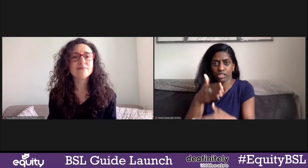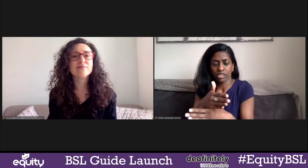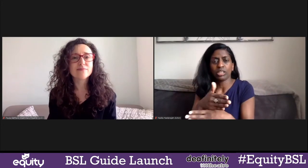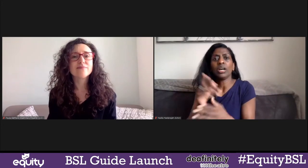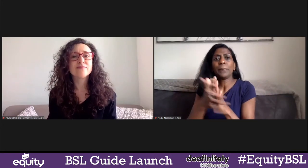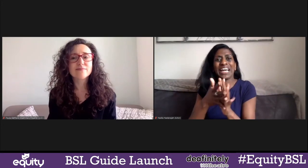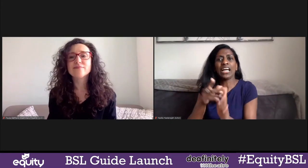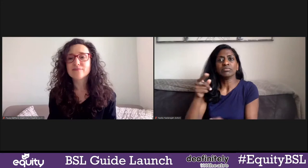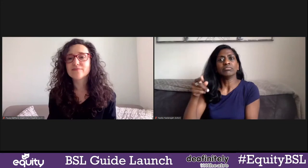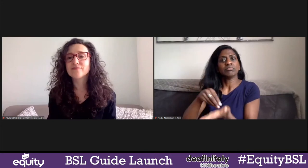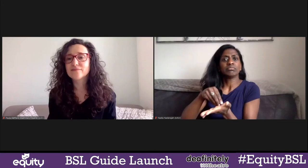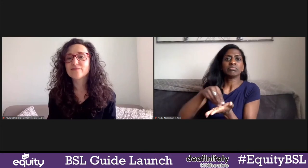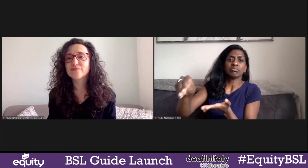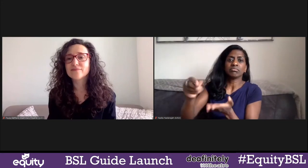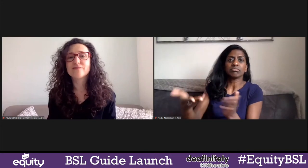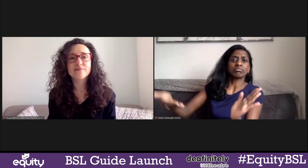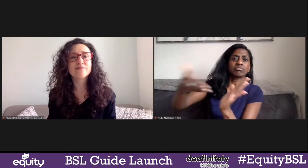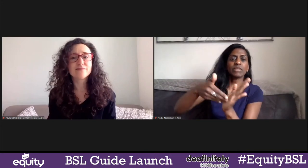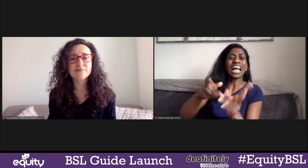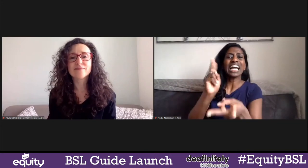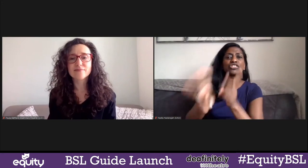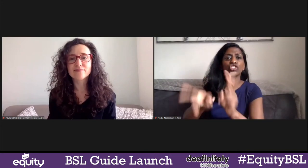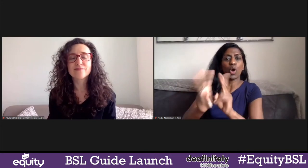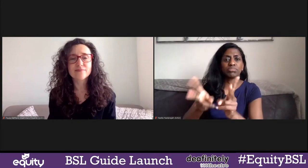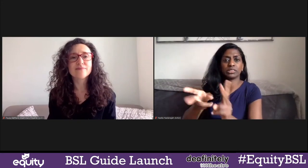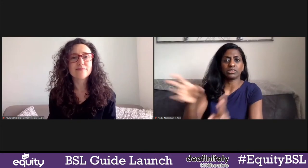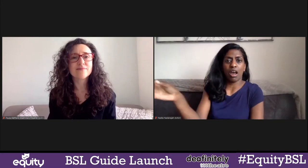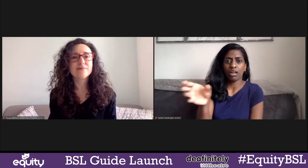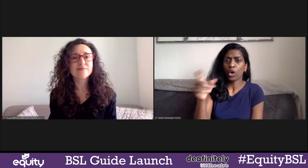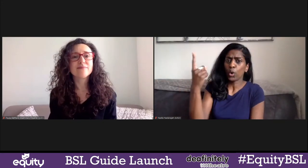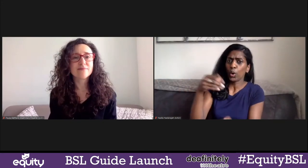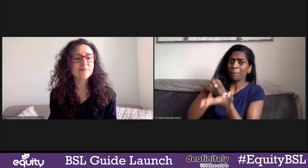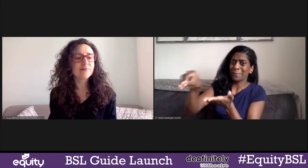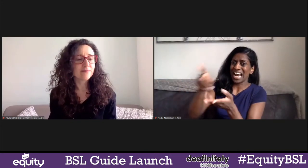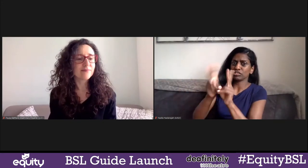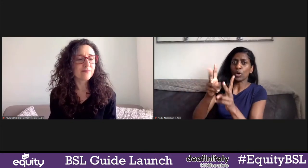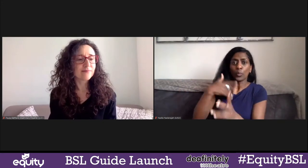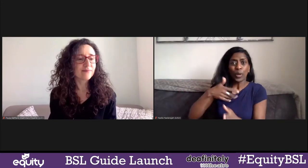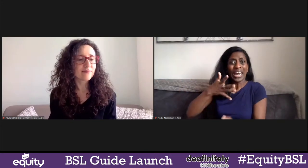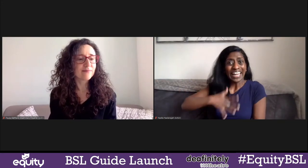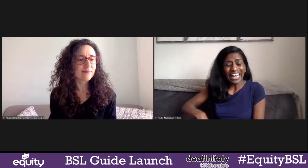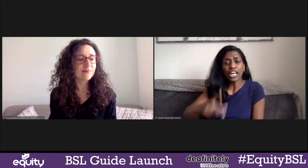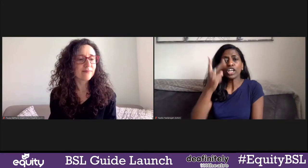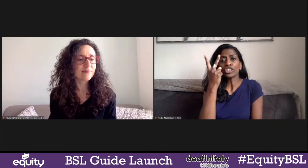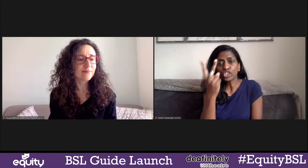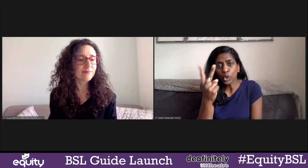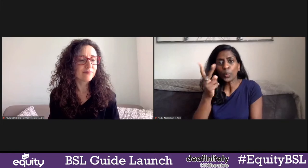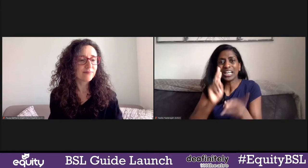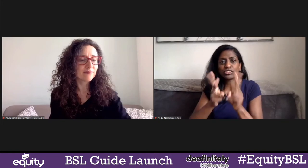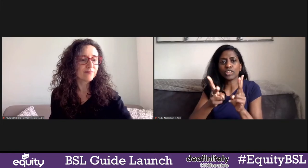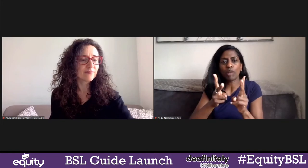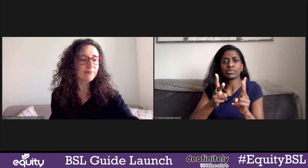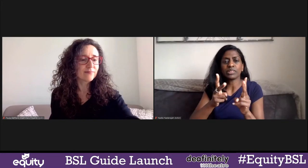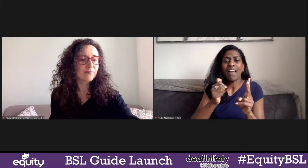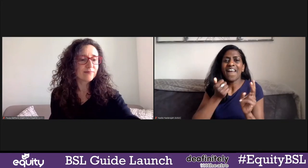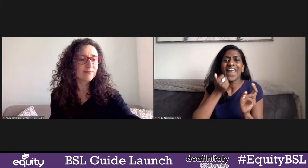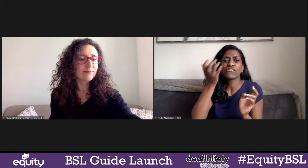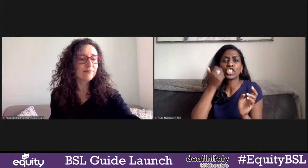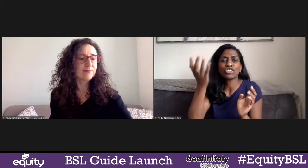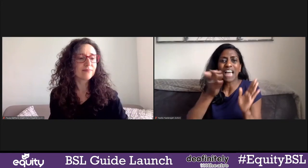know, access to work, which is abbreviated as ATW, that pays the fees of an interpreter. And we